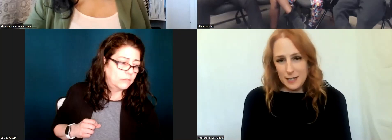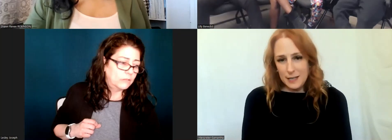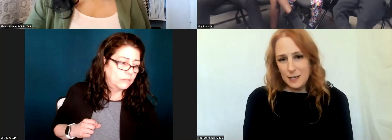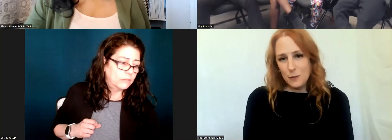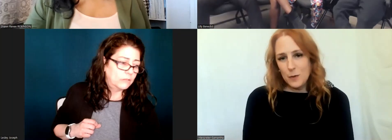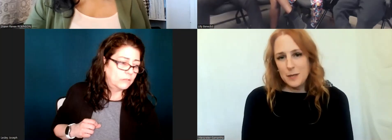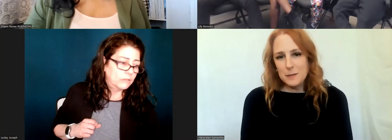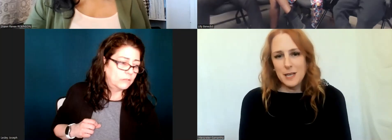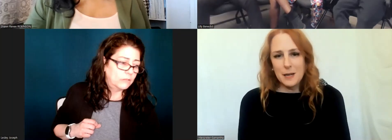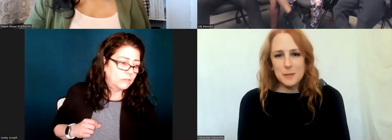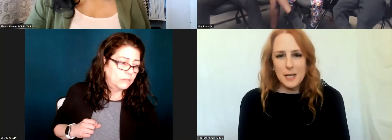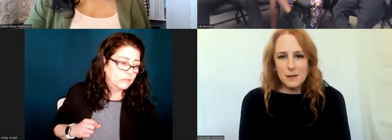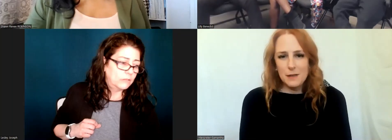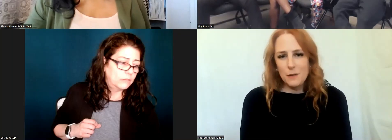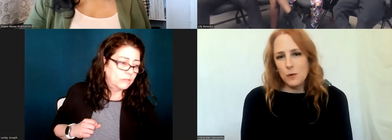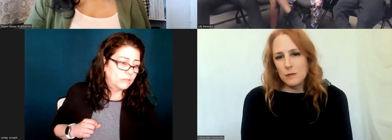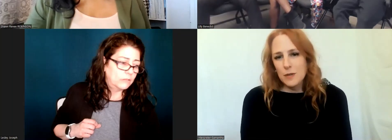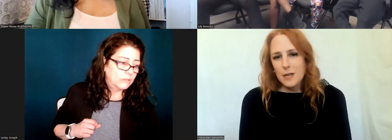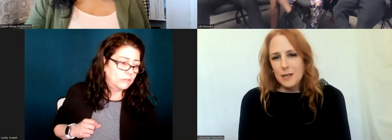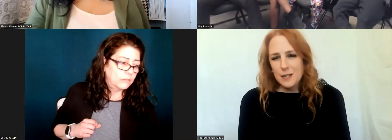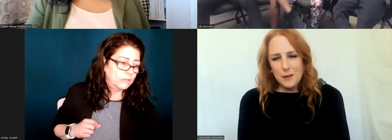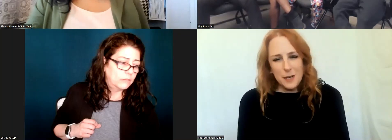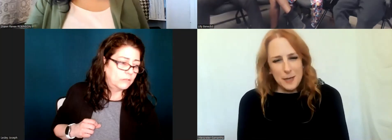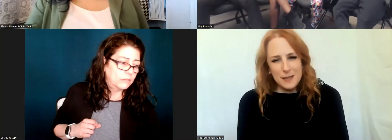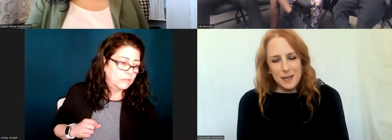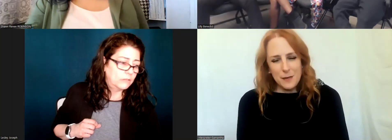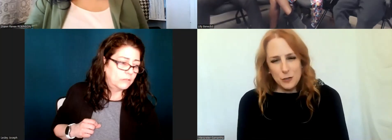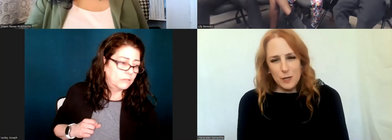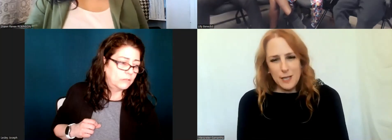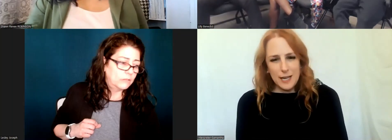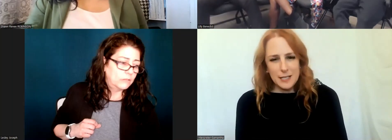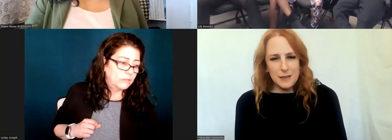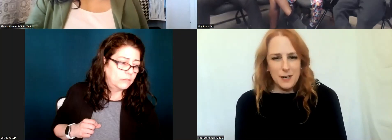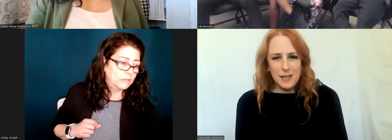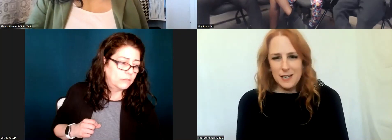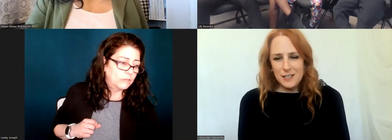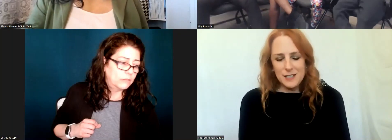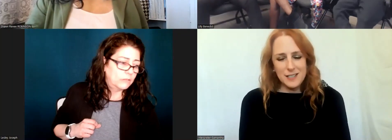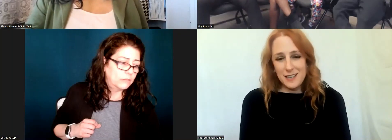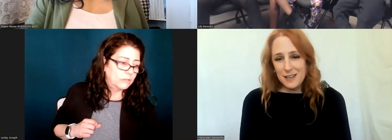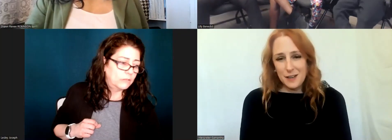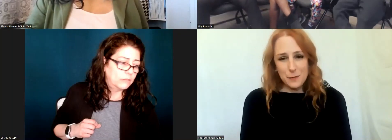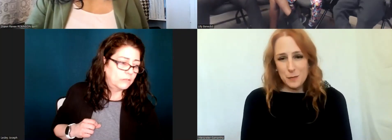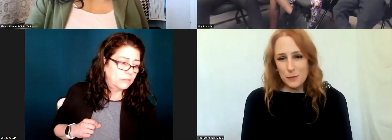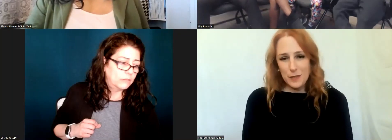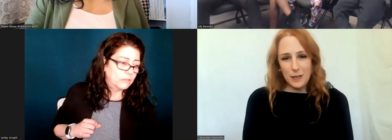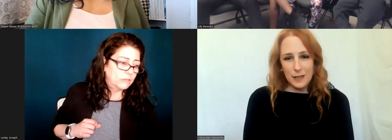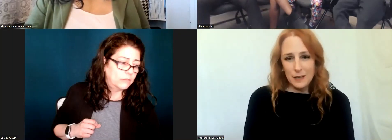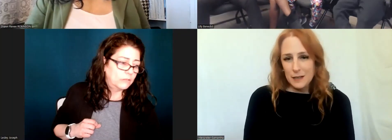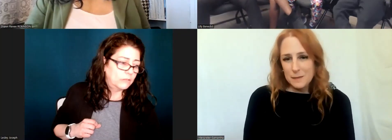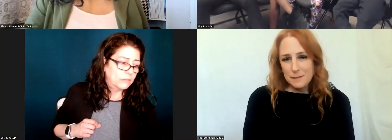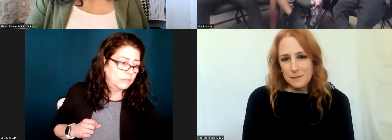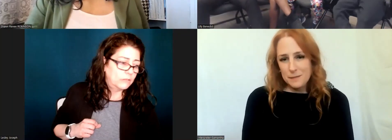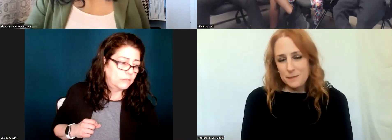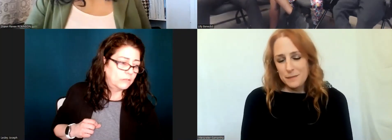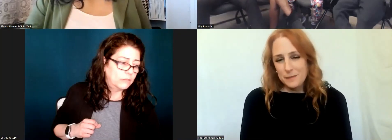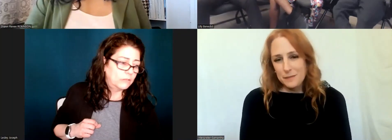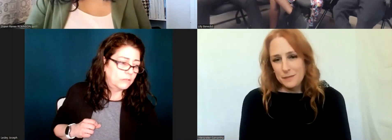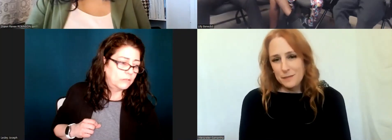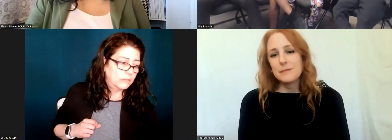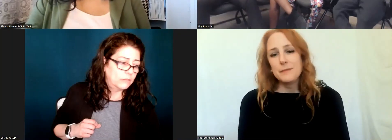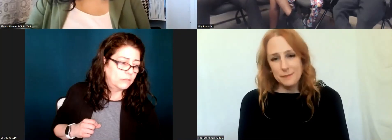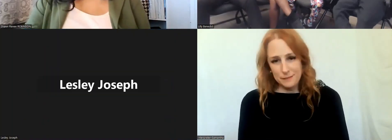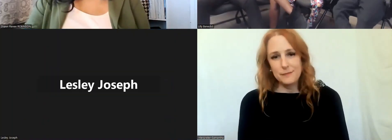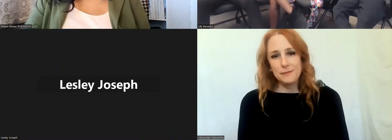unique kid, and I don't want them to get upset, or, you know what I mean? Like if I join that activity, and it's not a comfortable feeling.